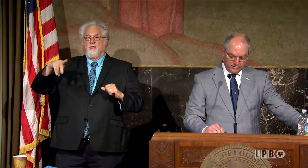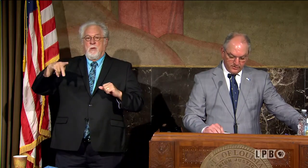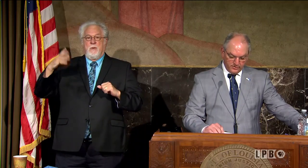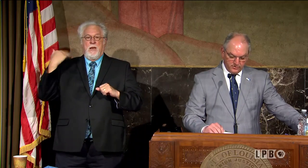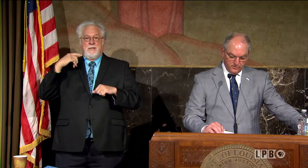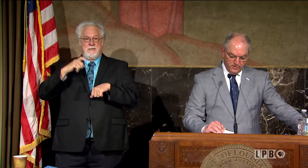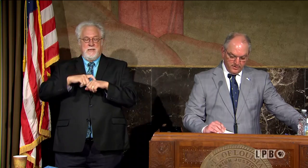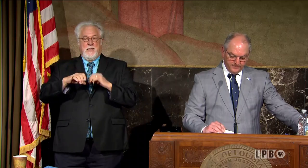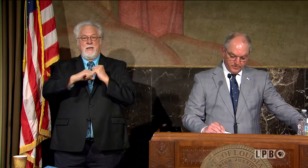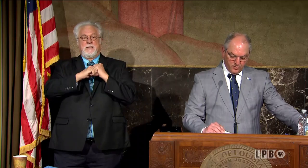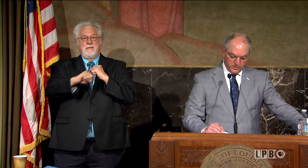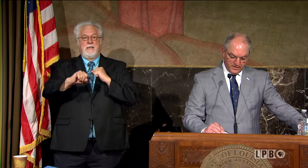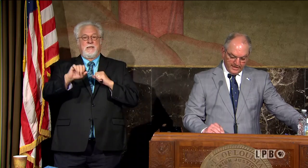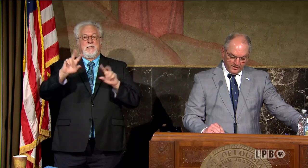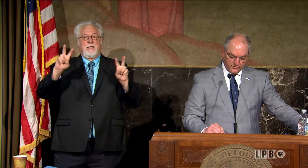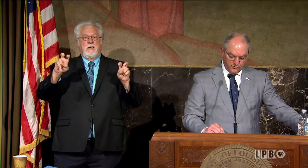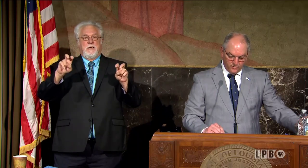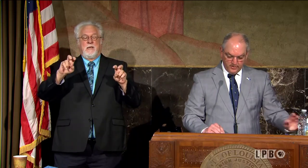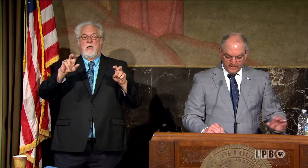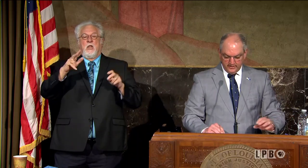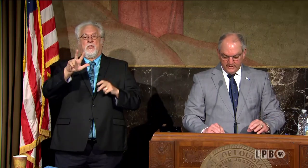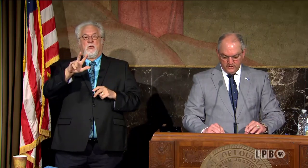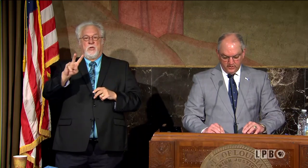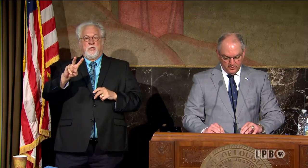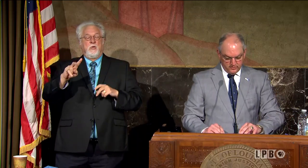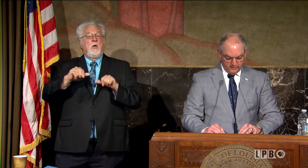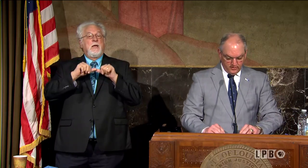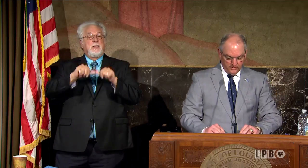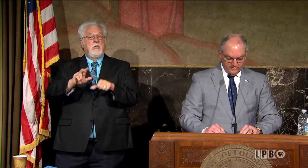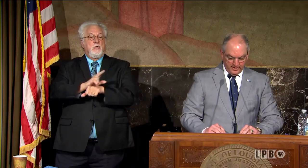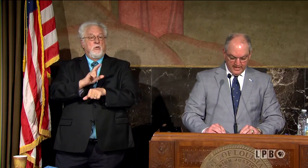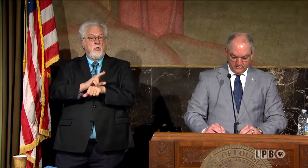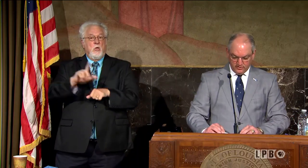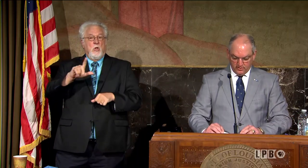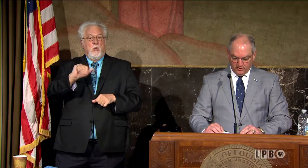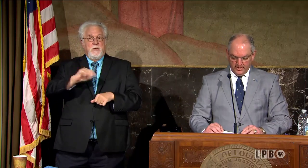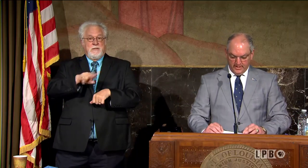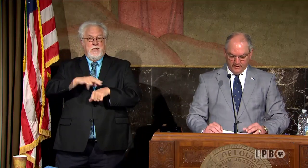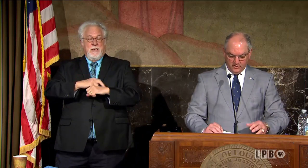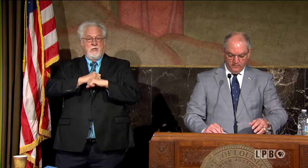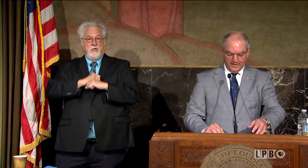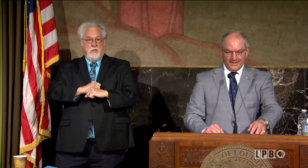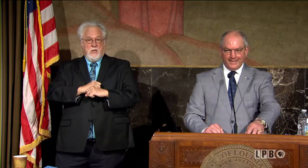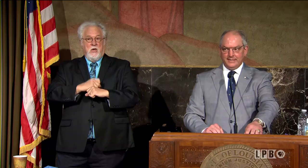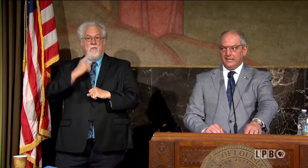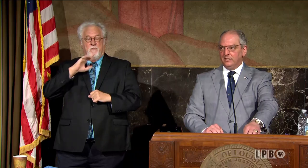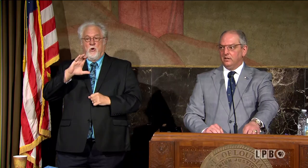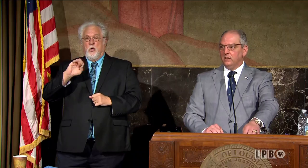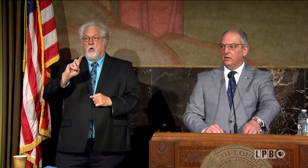extended Title 32, which allows for the continued use of the Louisiana National Guard in our